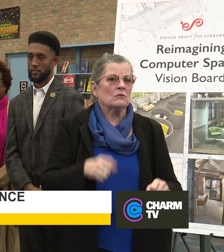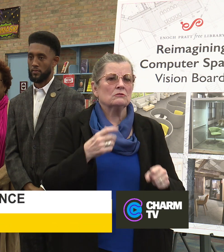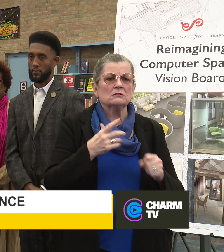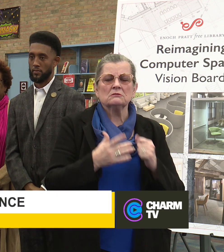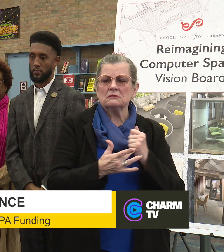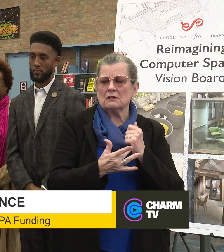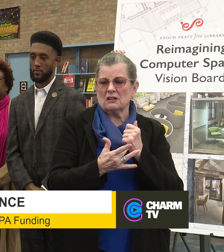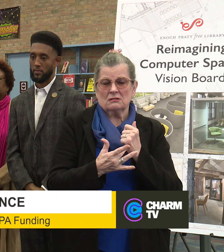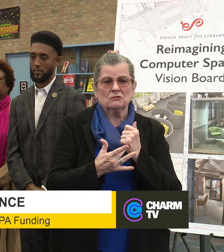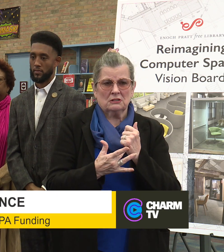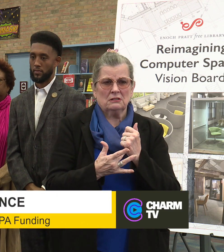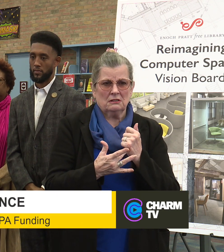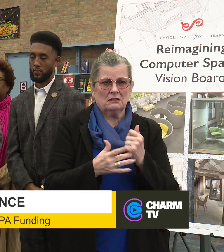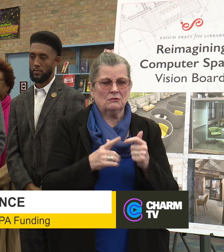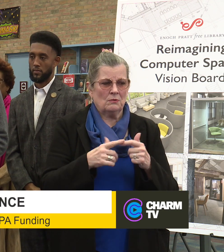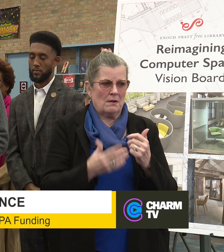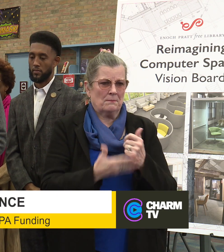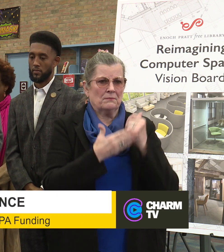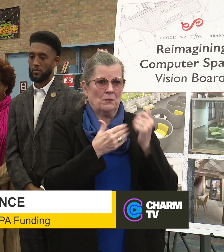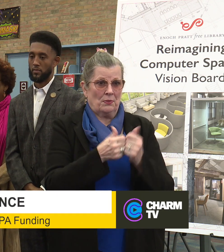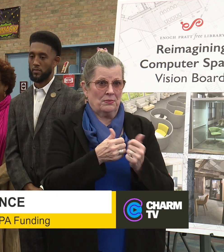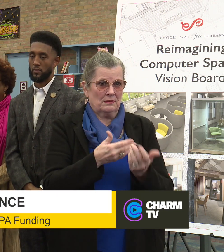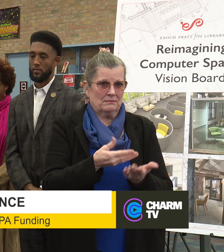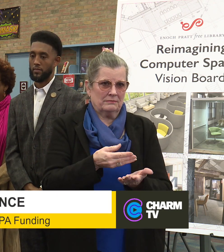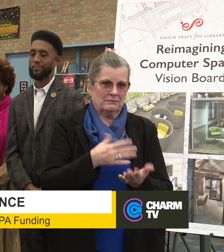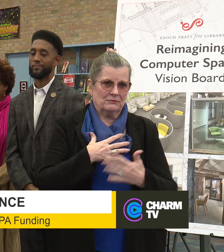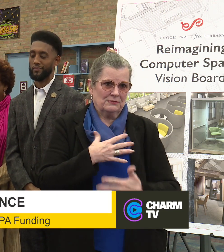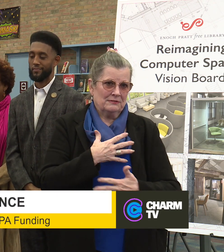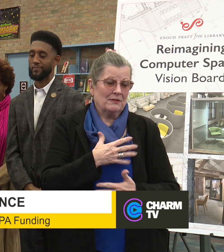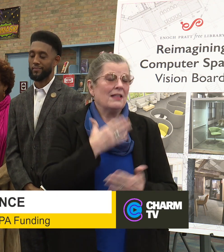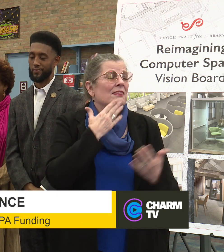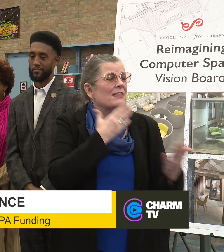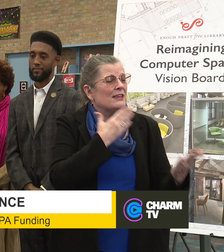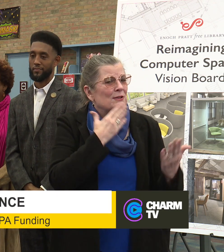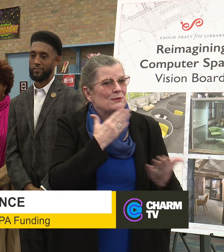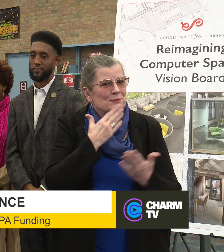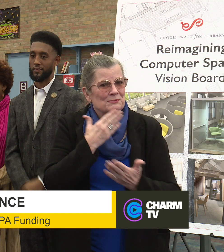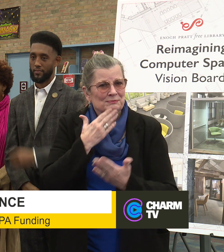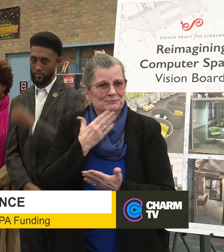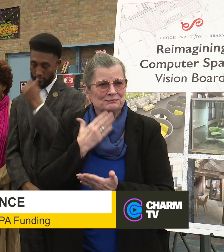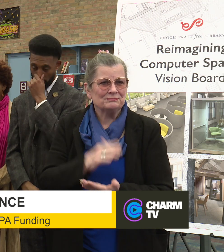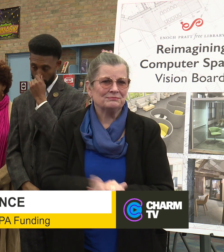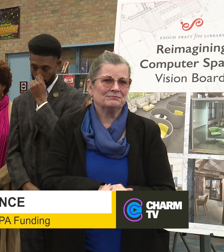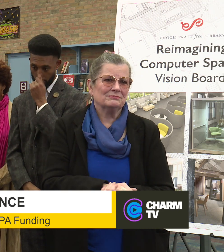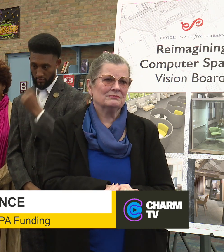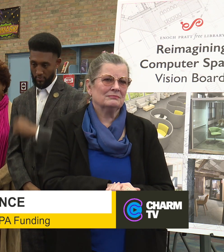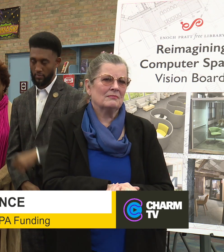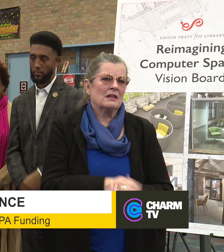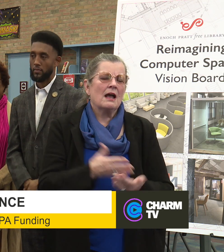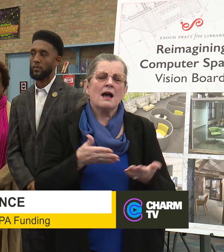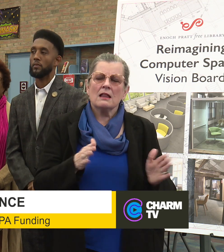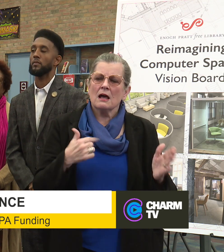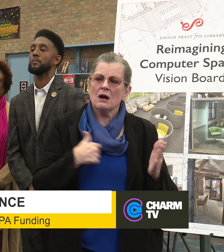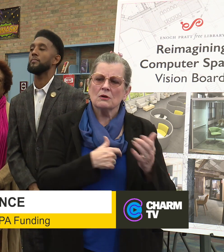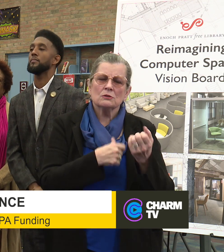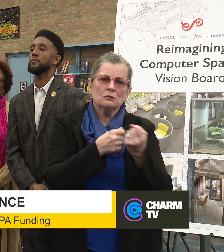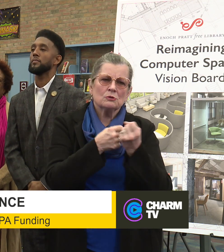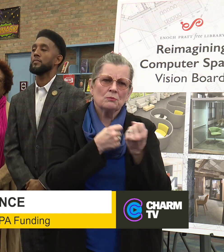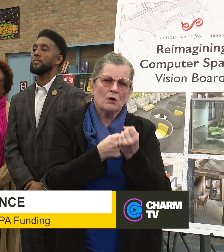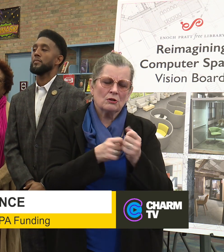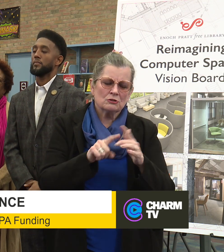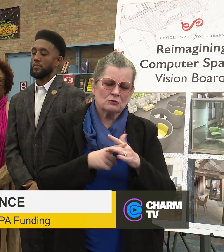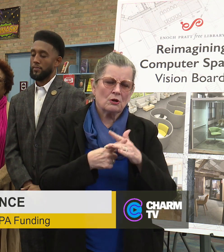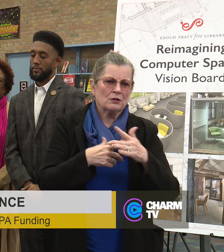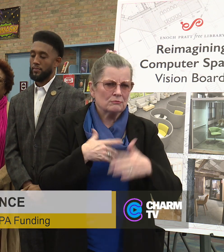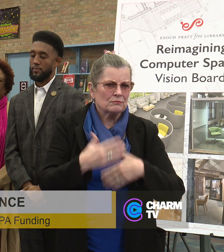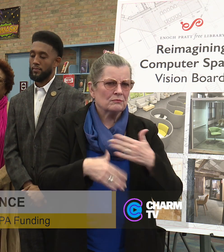performance. This funding, and thank you ARPA team, enables DGS to support Pratt Library to begin the process of replacing these